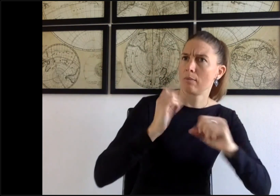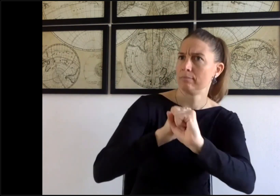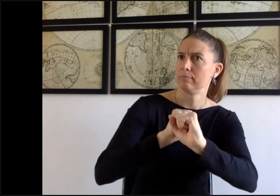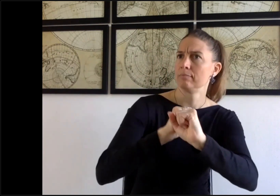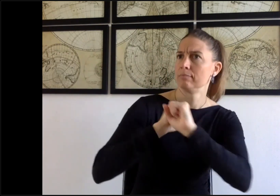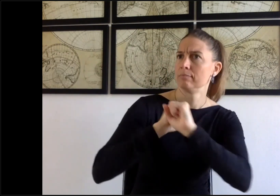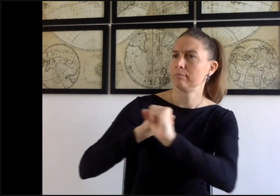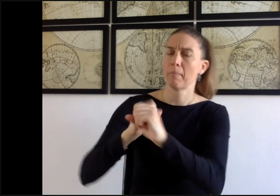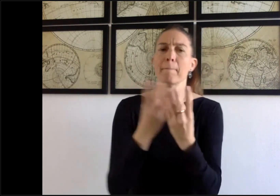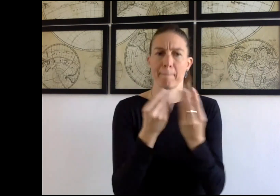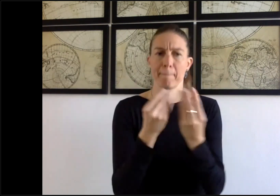I'd be happy to answer these.